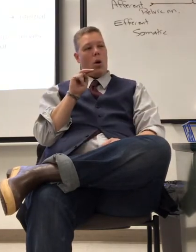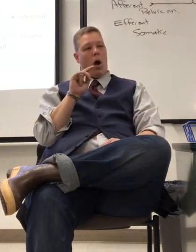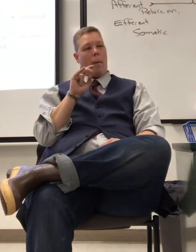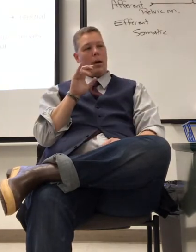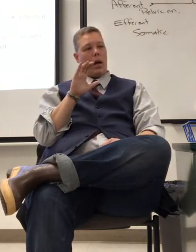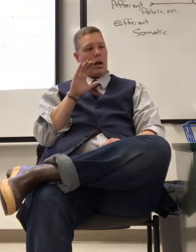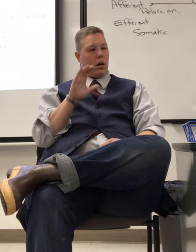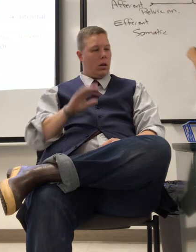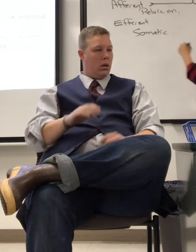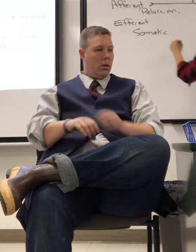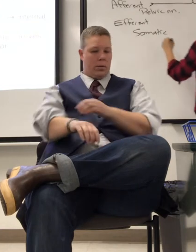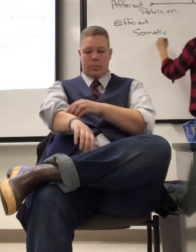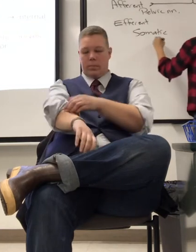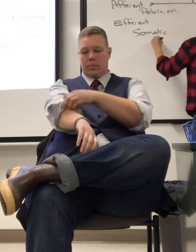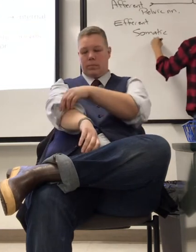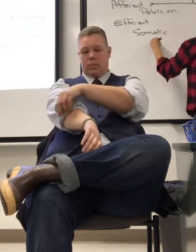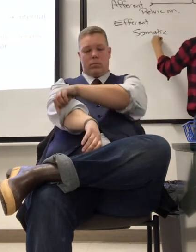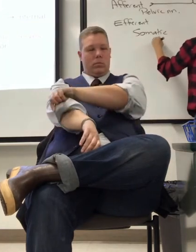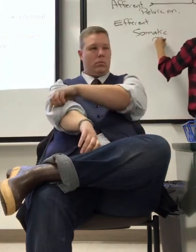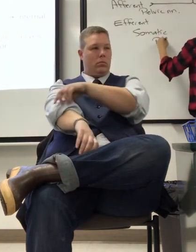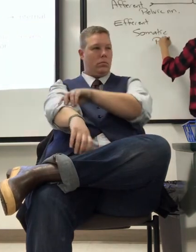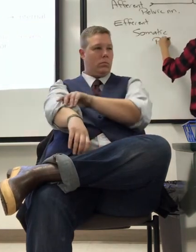Excuse me.